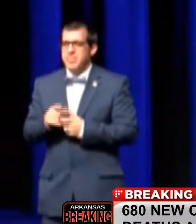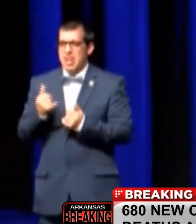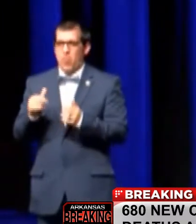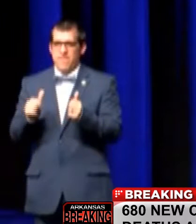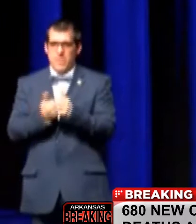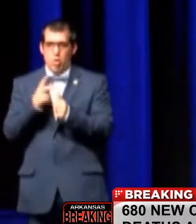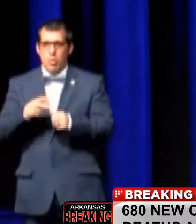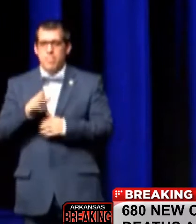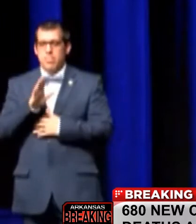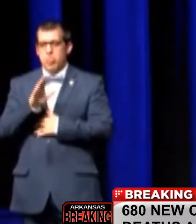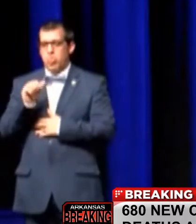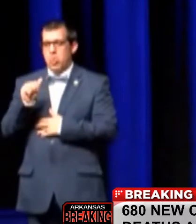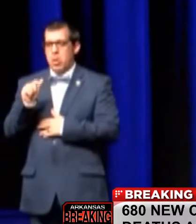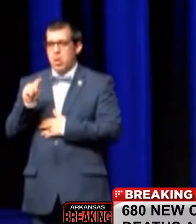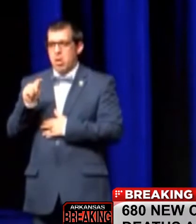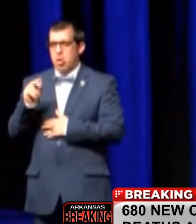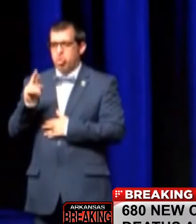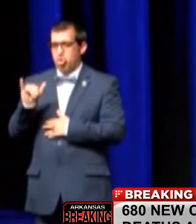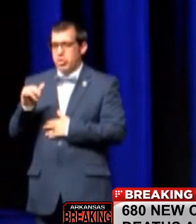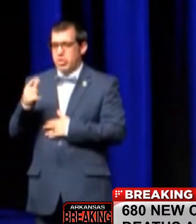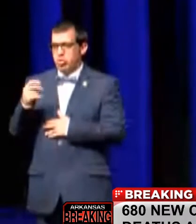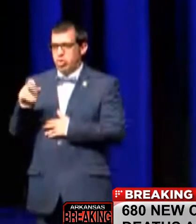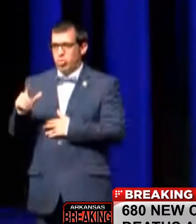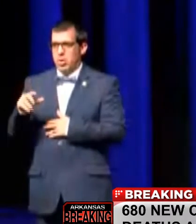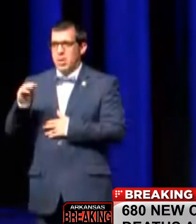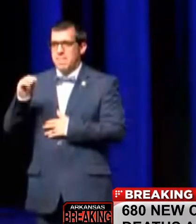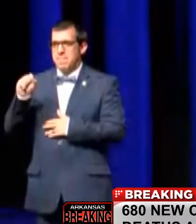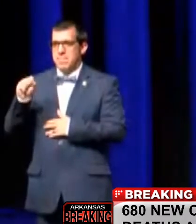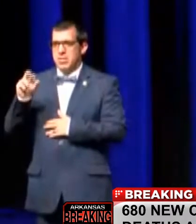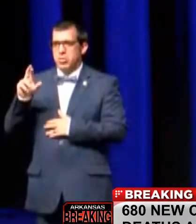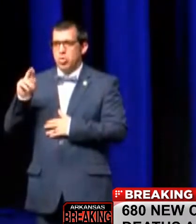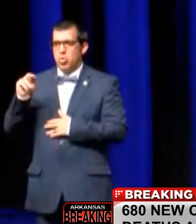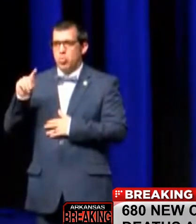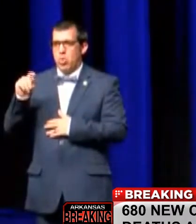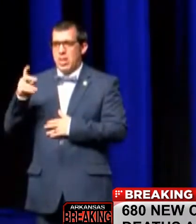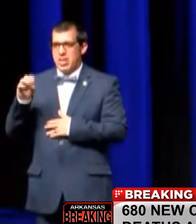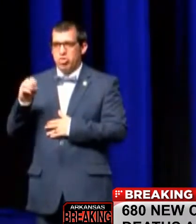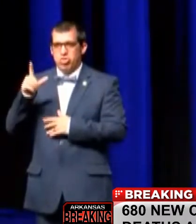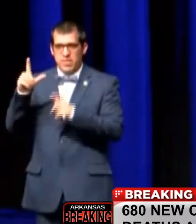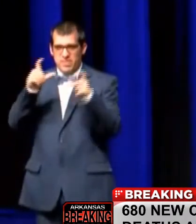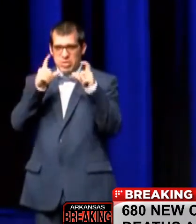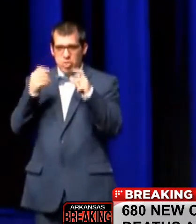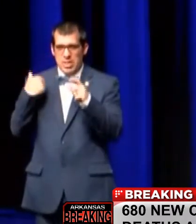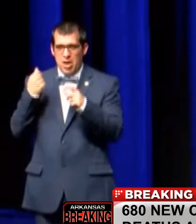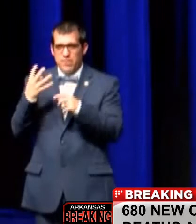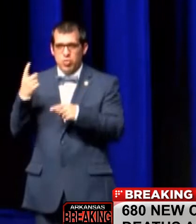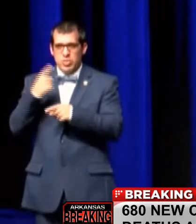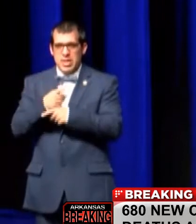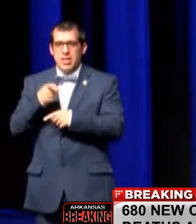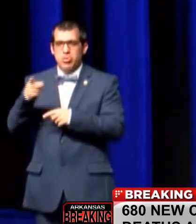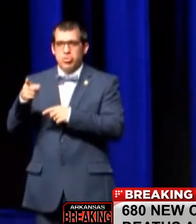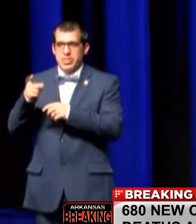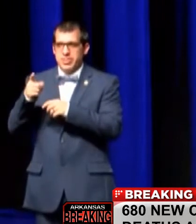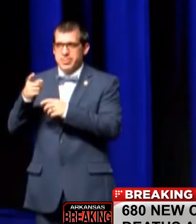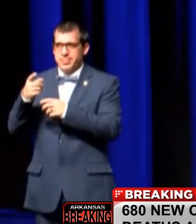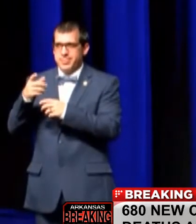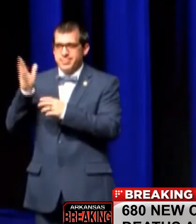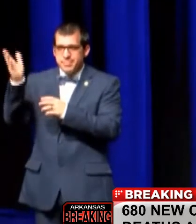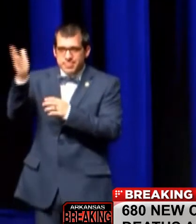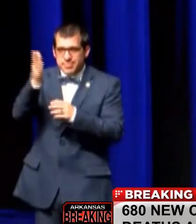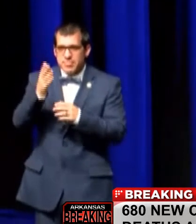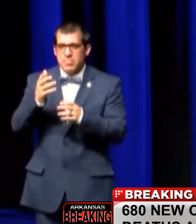Your Attorney General, Ms. Rutledge, was social media photographs in the last couple of days on the campaign trail. A